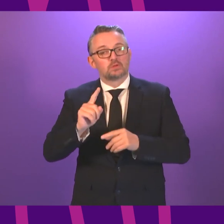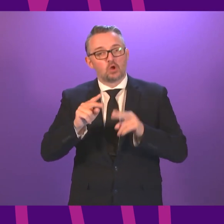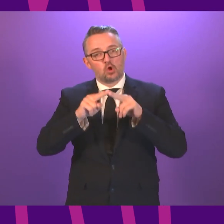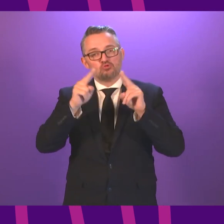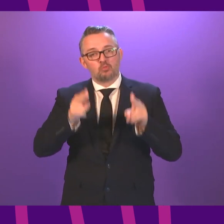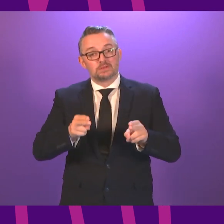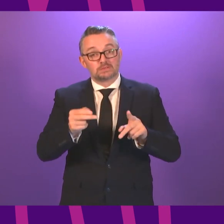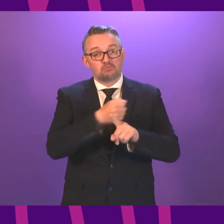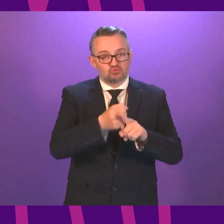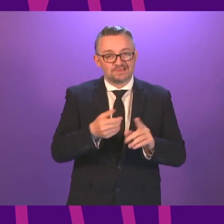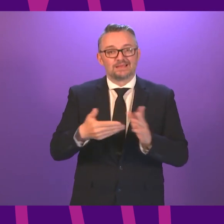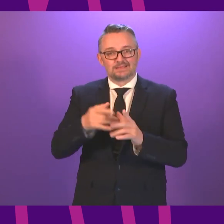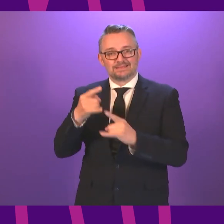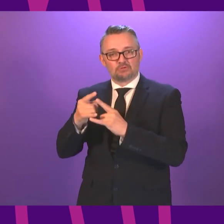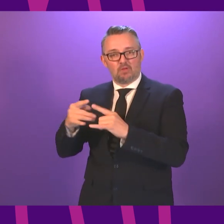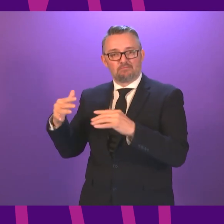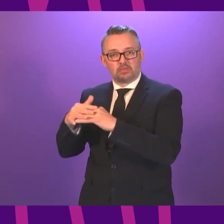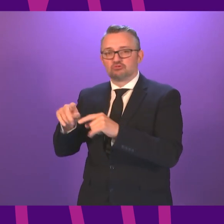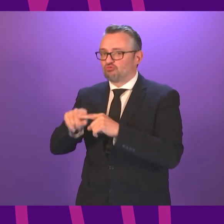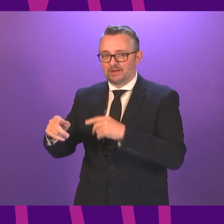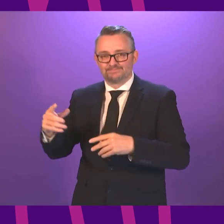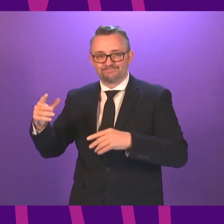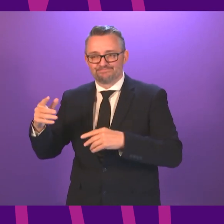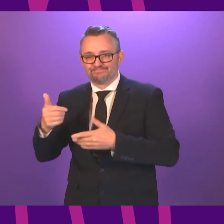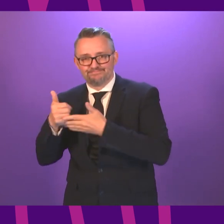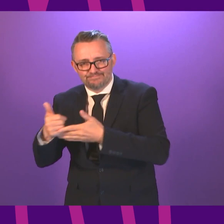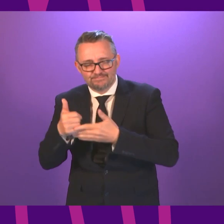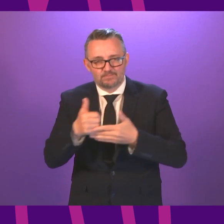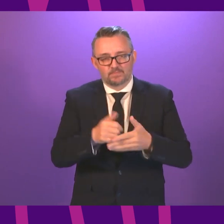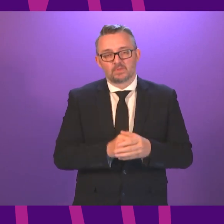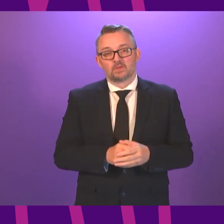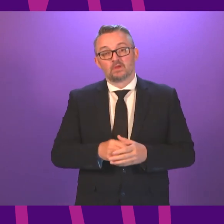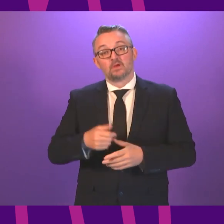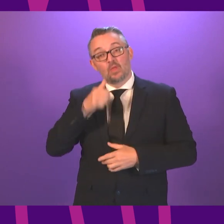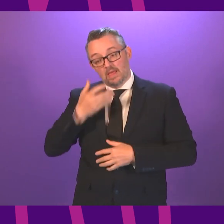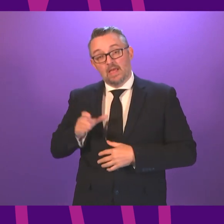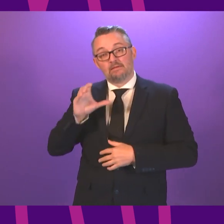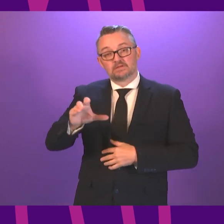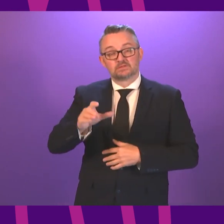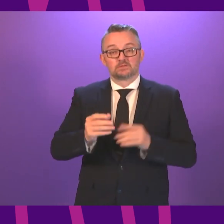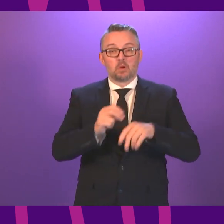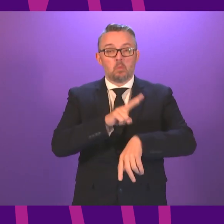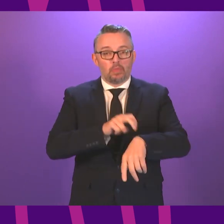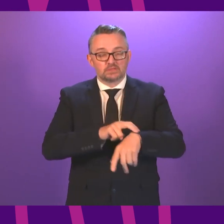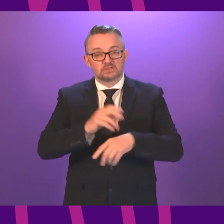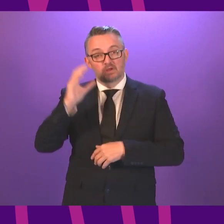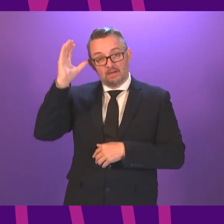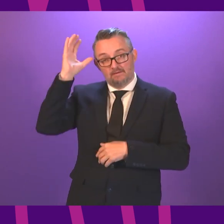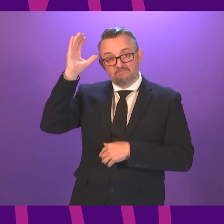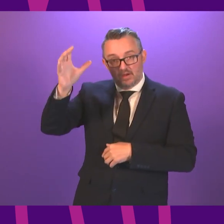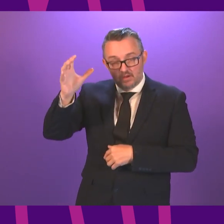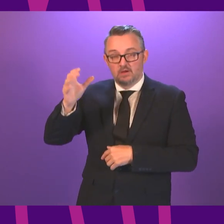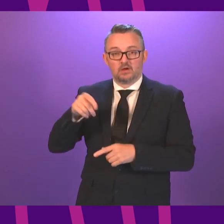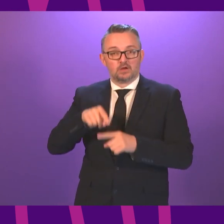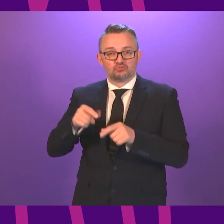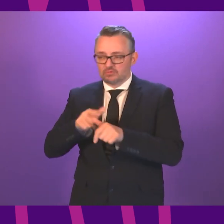sexual violence. Throughout this Parliament, we will also support safer communities by investing in our police and fire services. And we will continue to